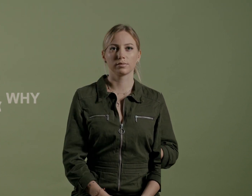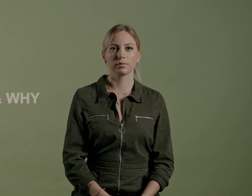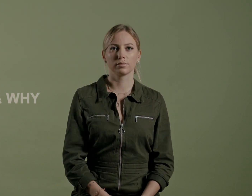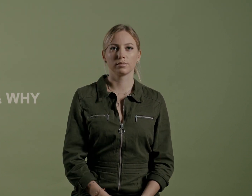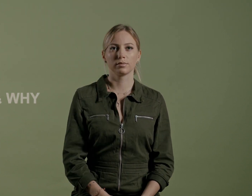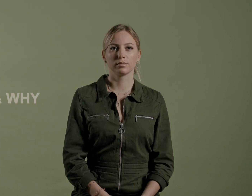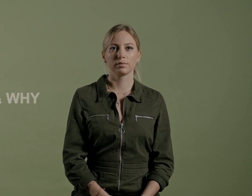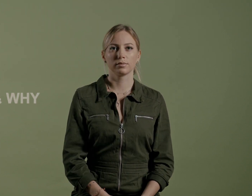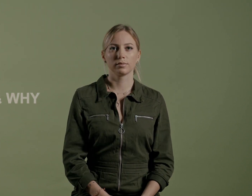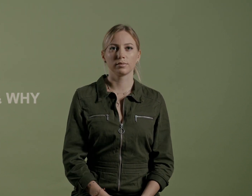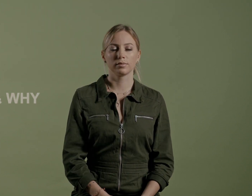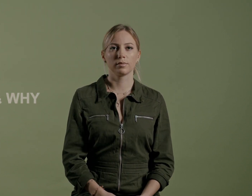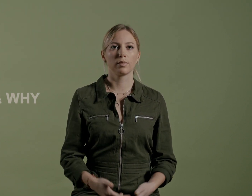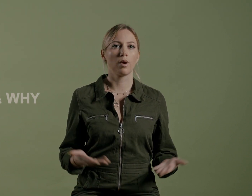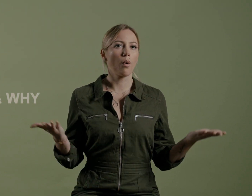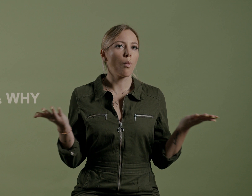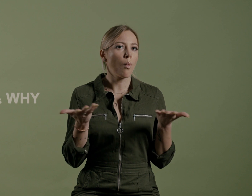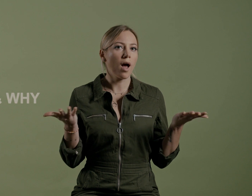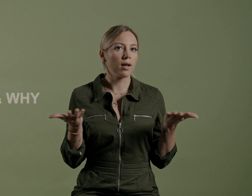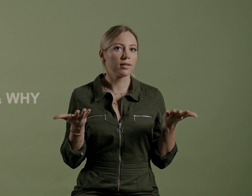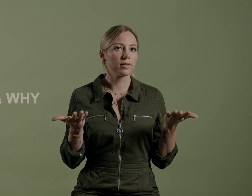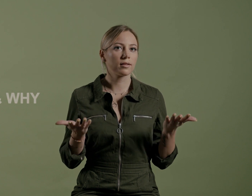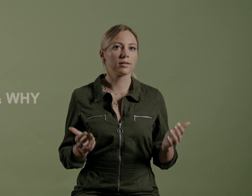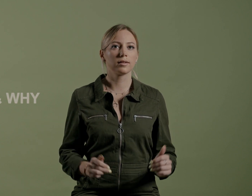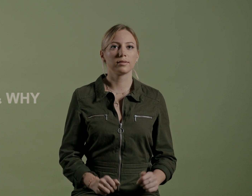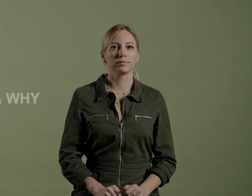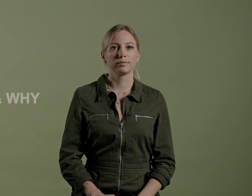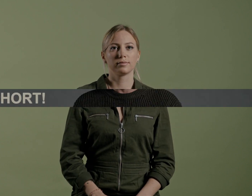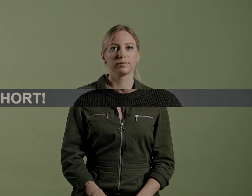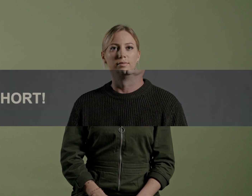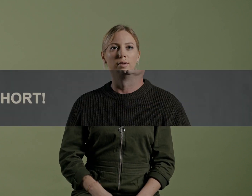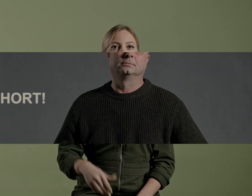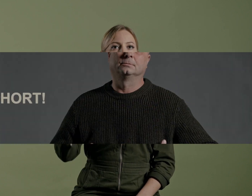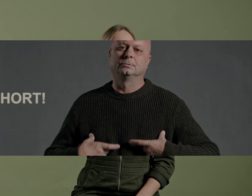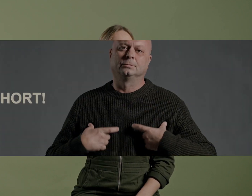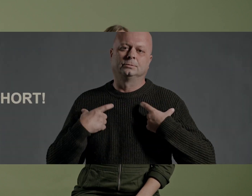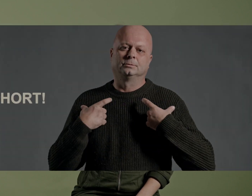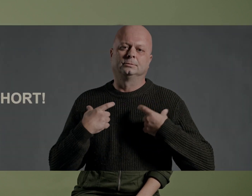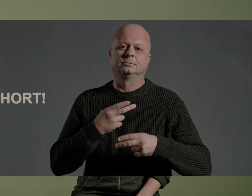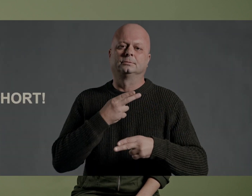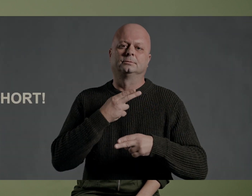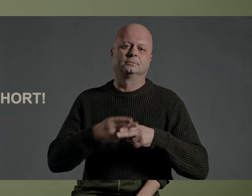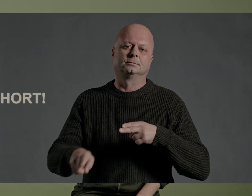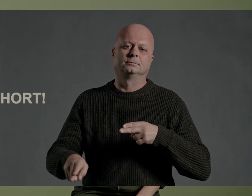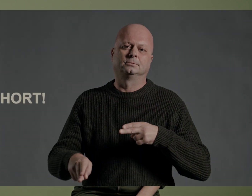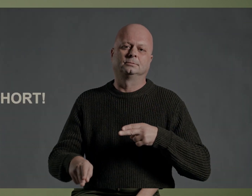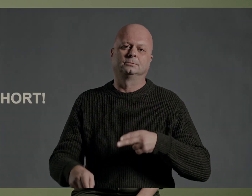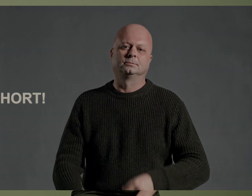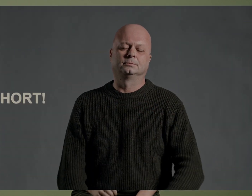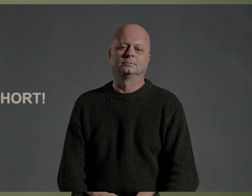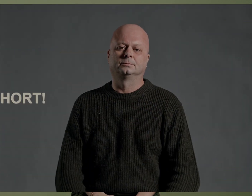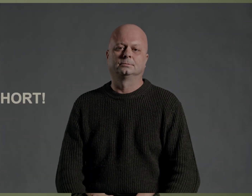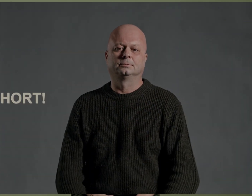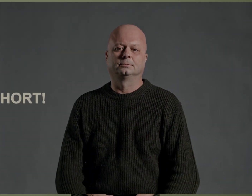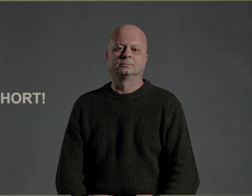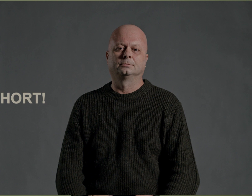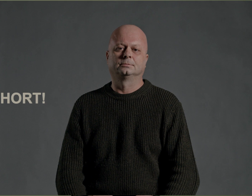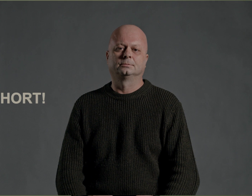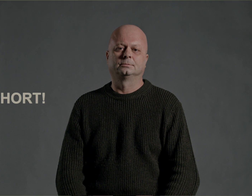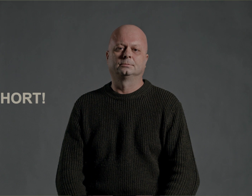their success with random elements, instead of recognizing the value of their own efforts. In addition, we will touch on an